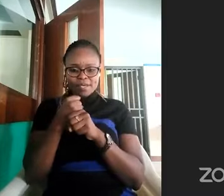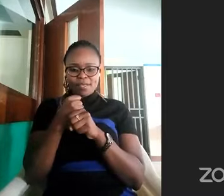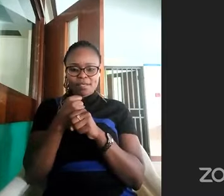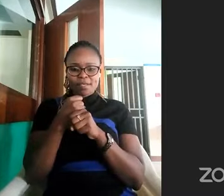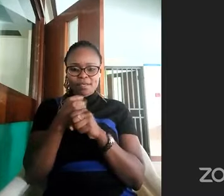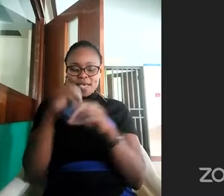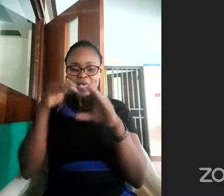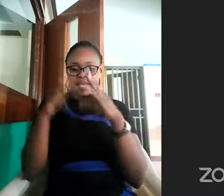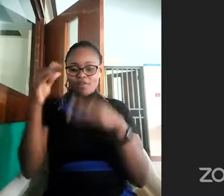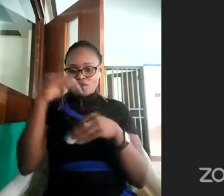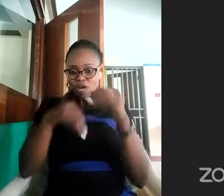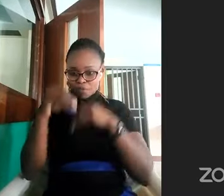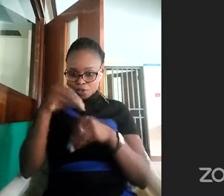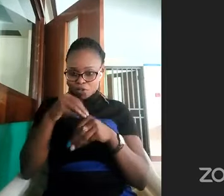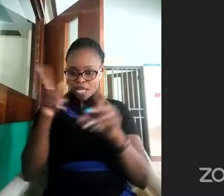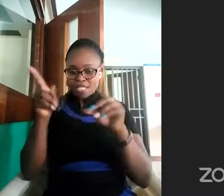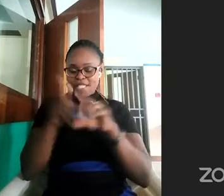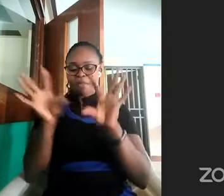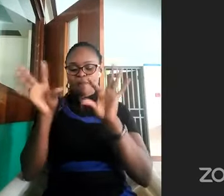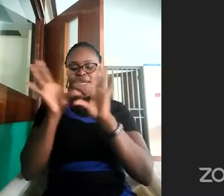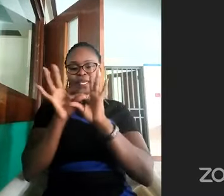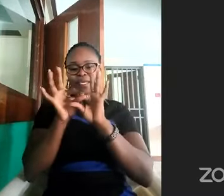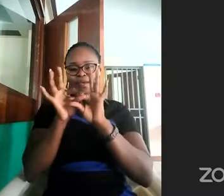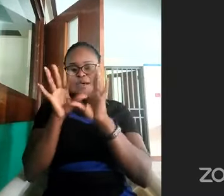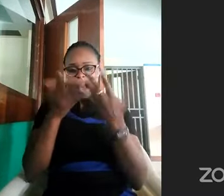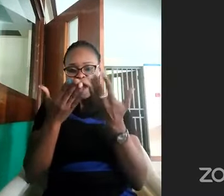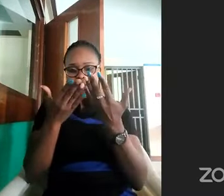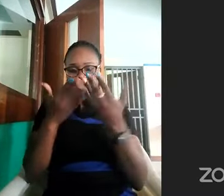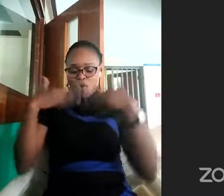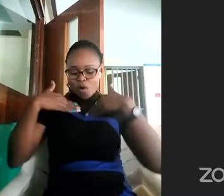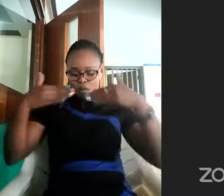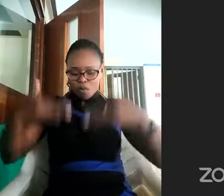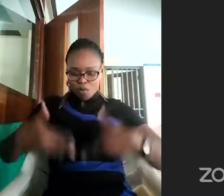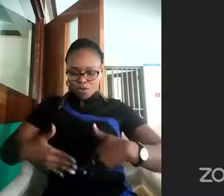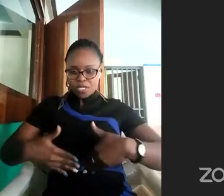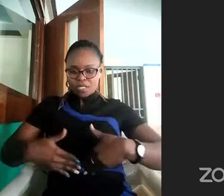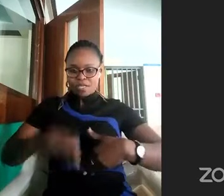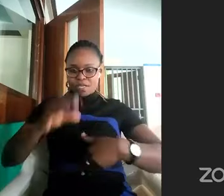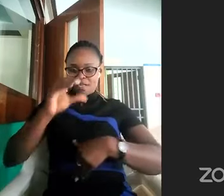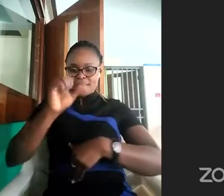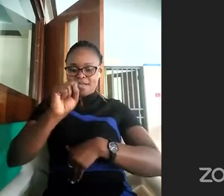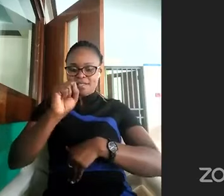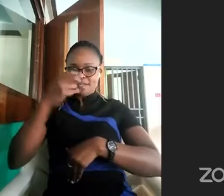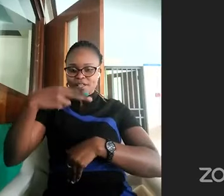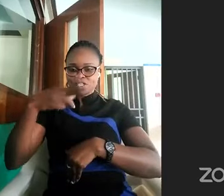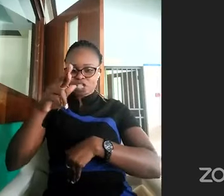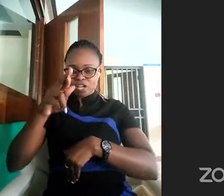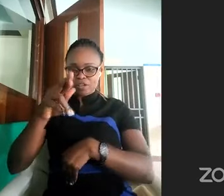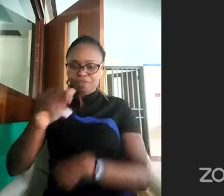it links with bodily autonomy or SRHR. So we want to take this opportunity to start our